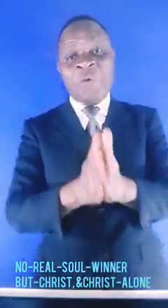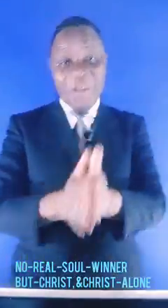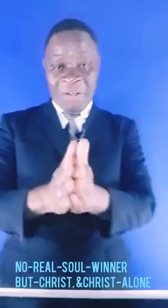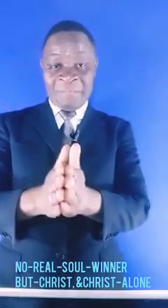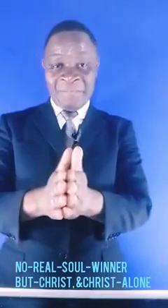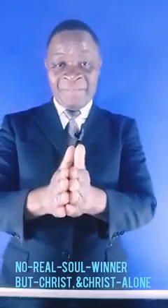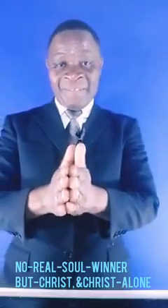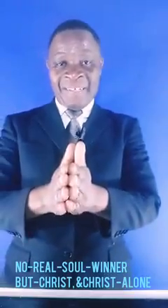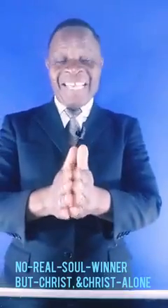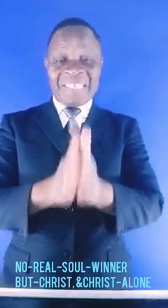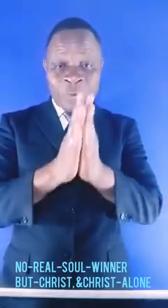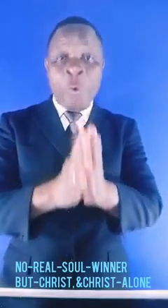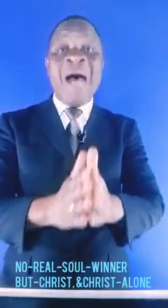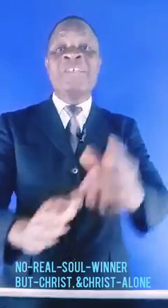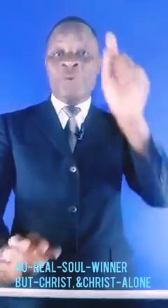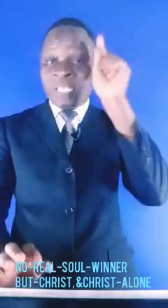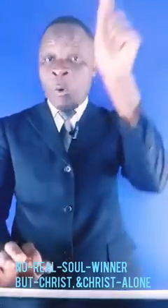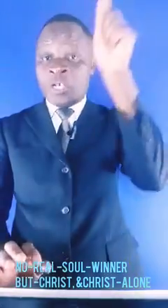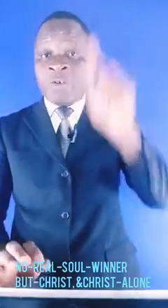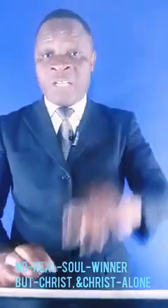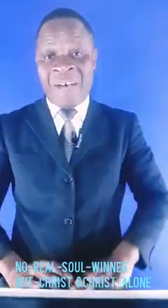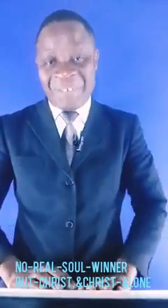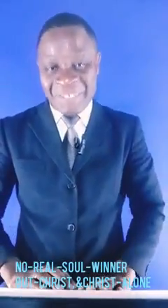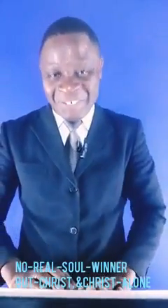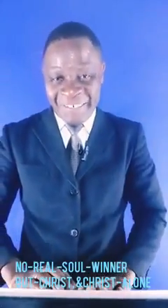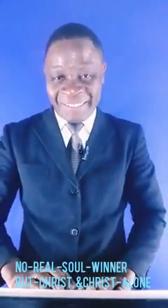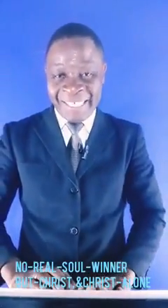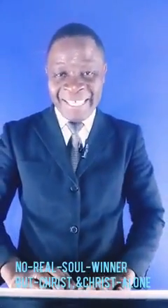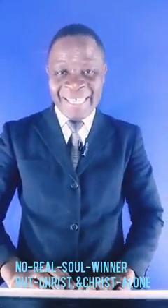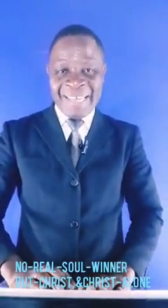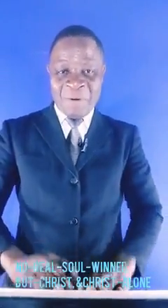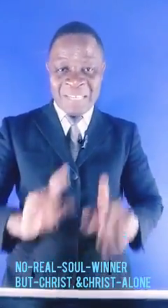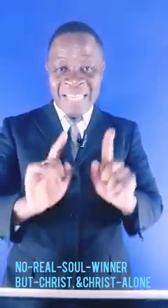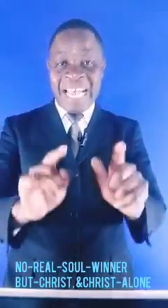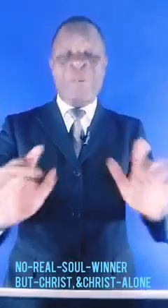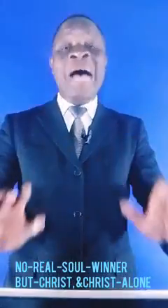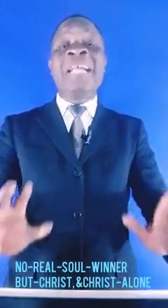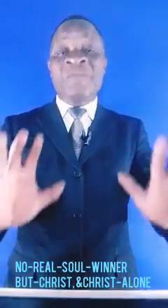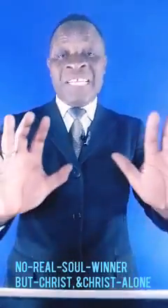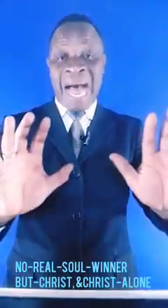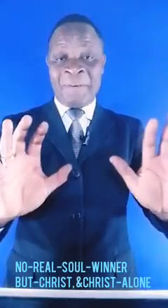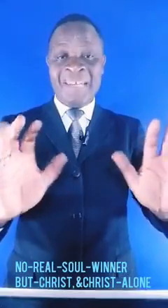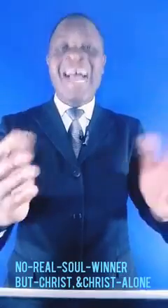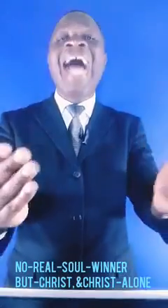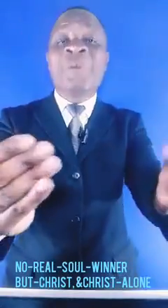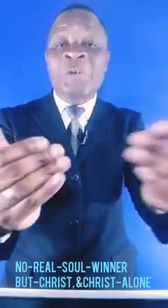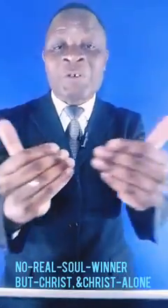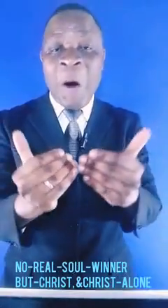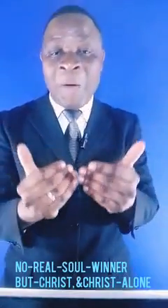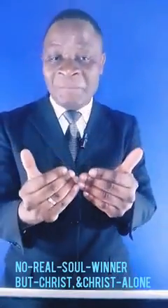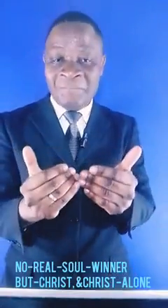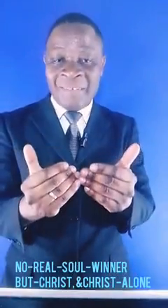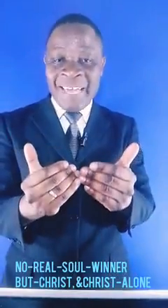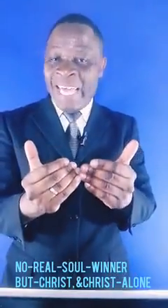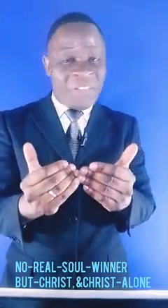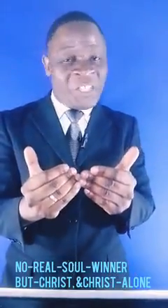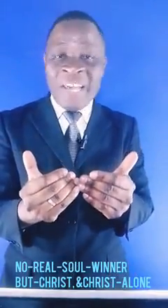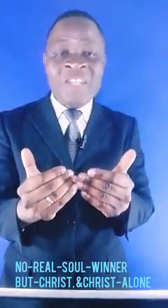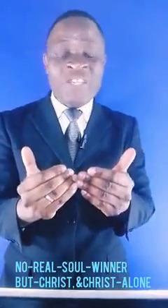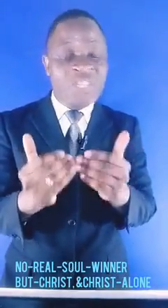winner is the one who was crucified on the cross. Because he said, when I'm lifted up, I will draw. If Jesus does